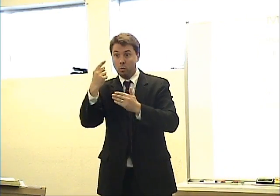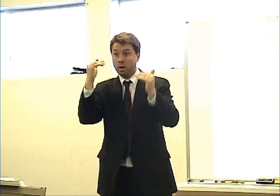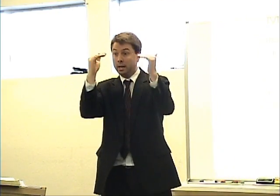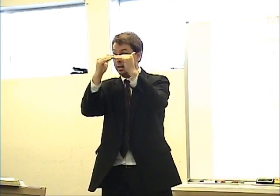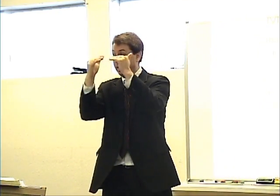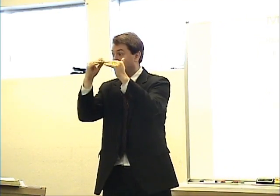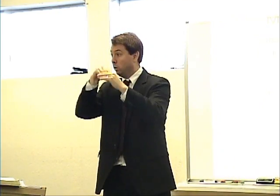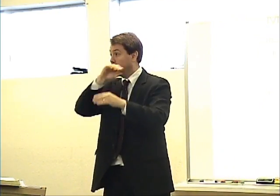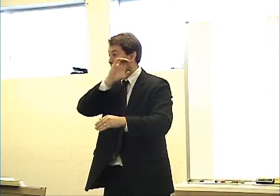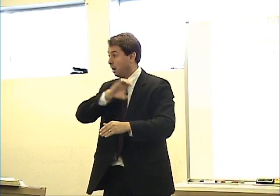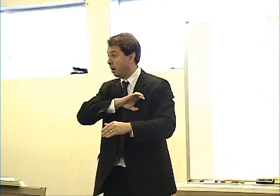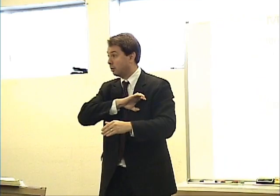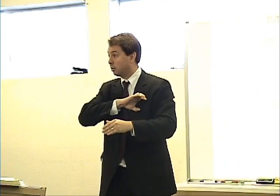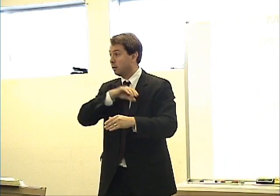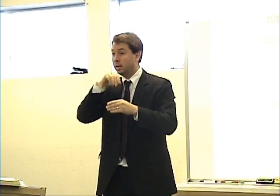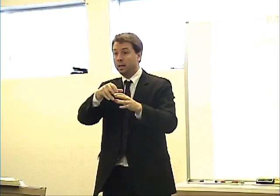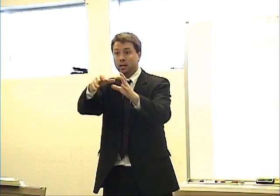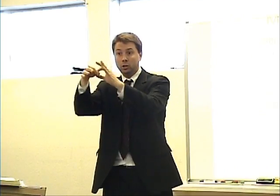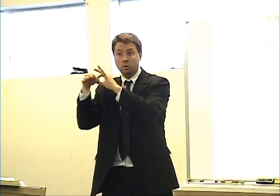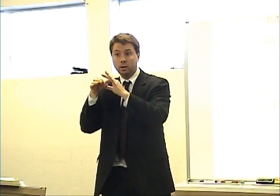one, equal in character and unity.